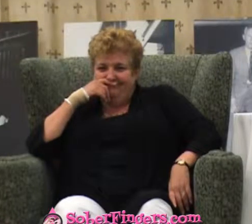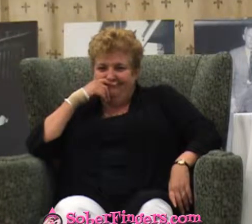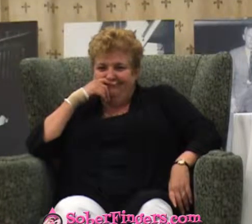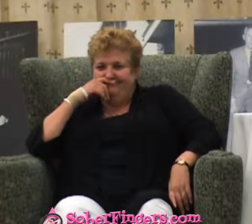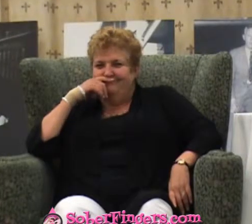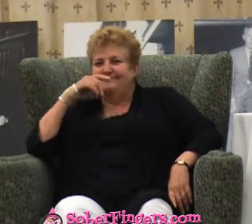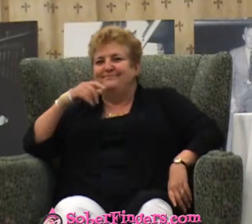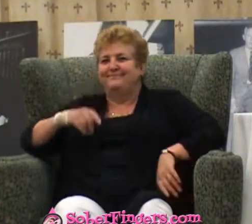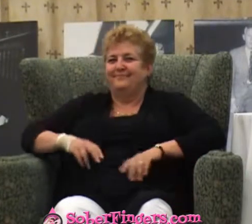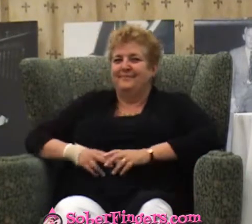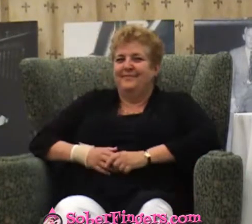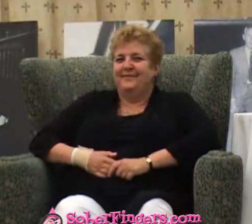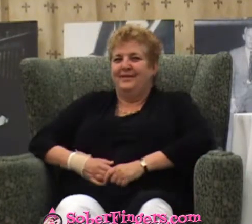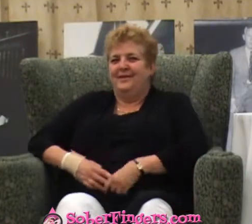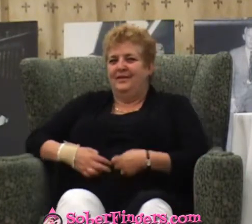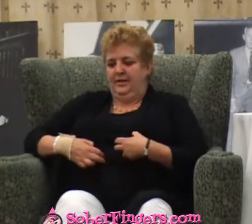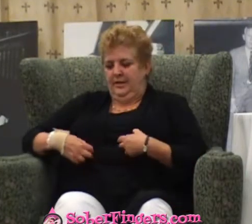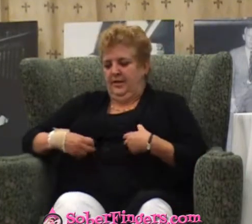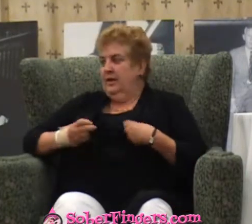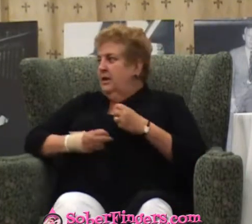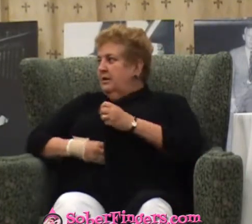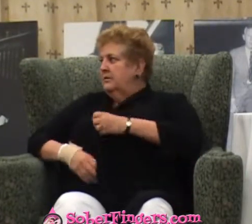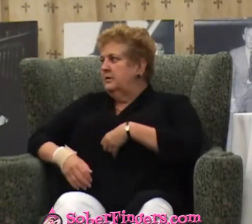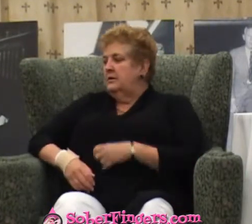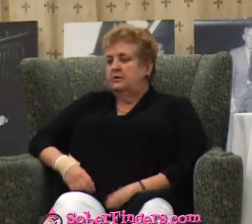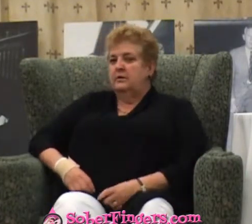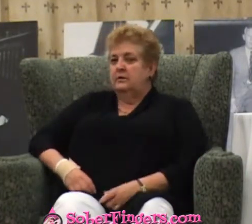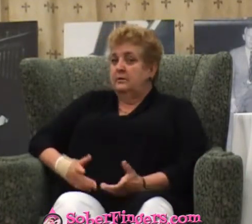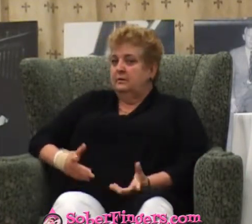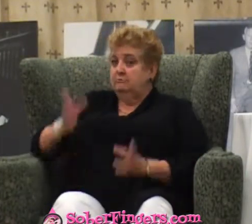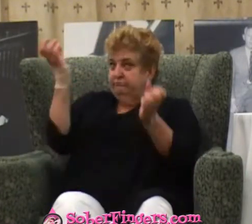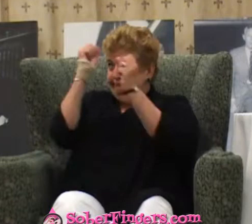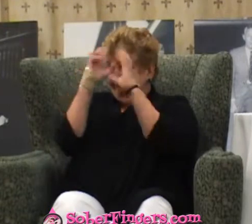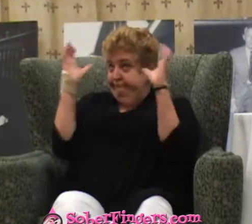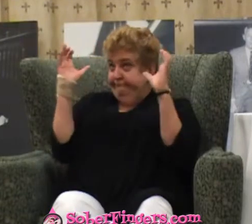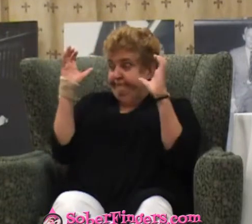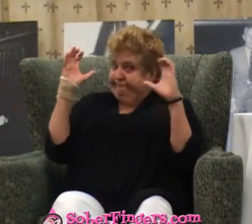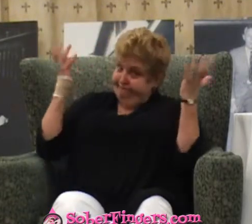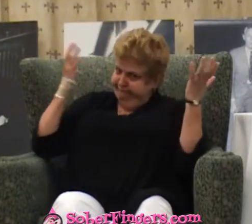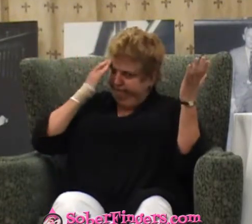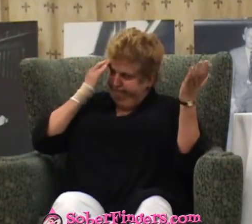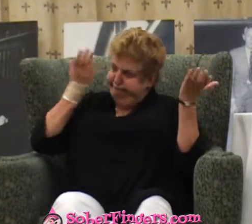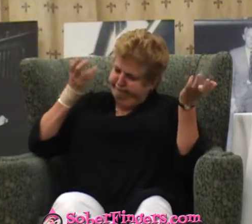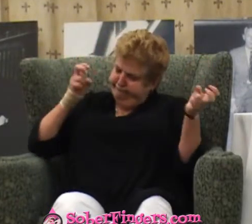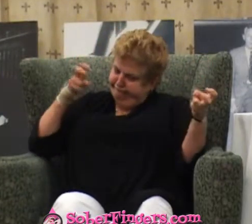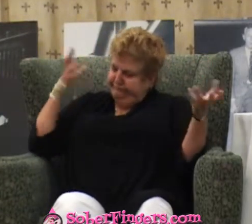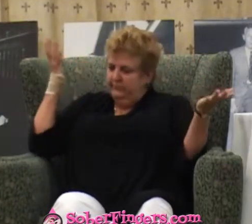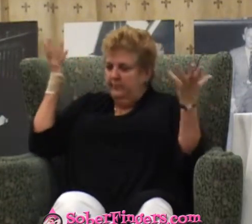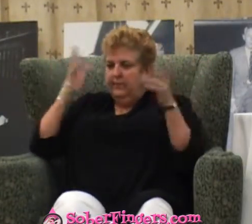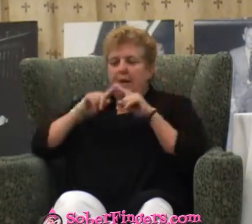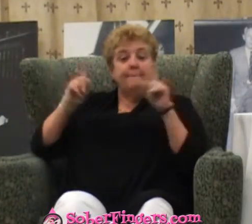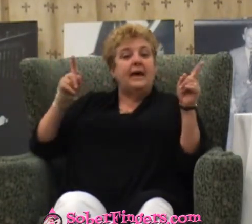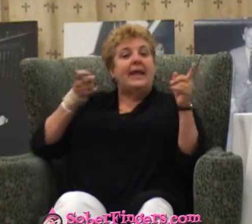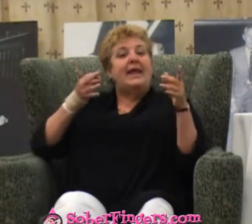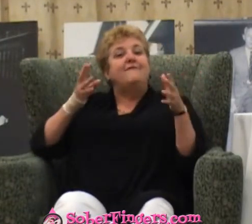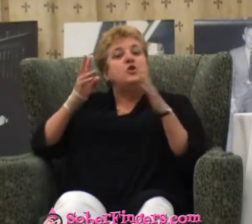It's a little graphic. But But if you read the Jaywalker in the big book